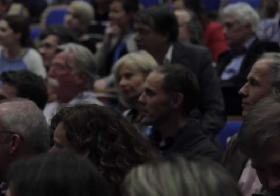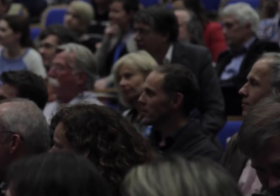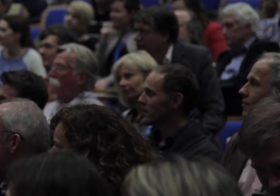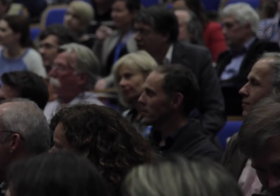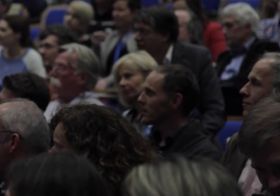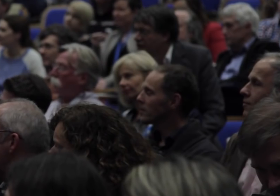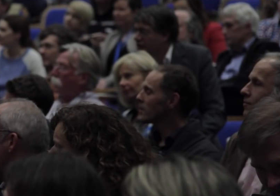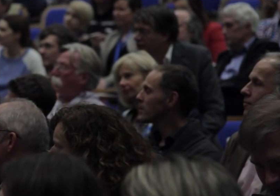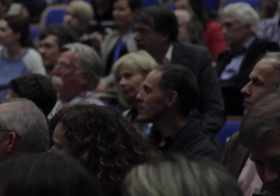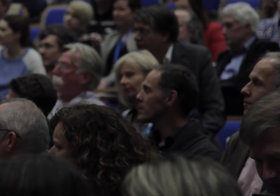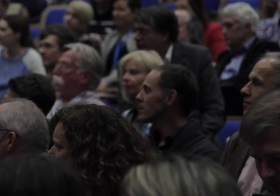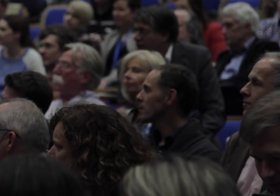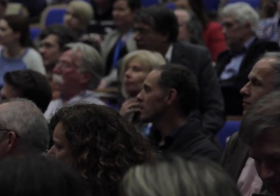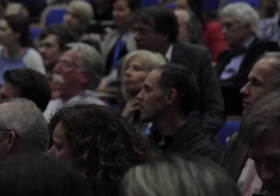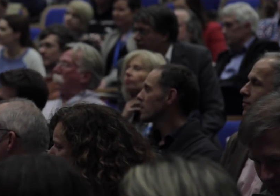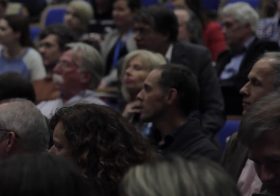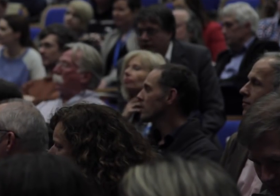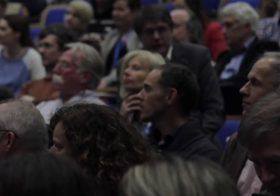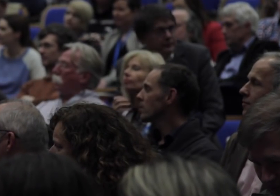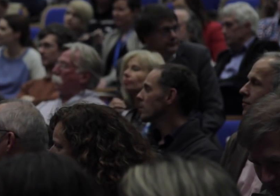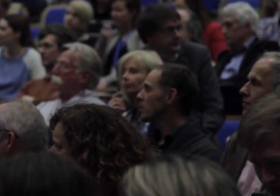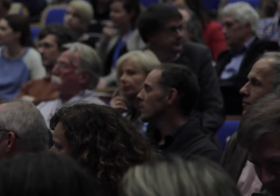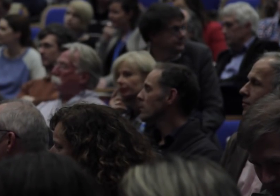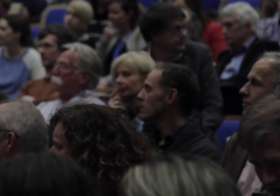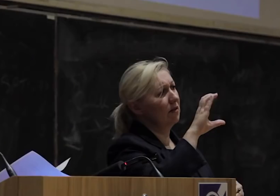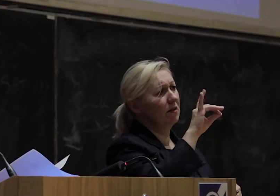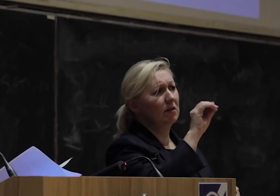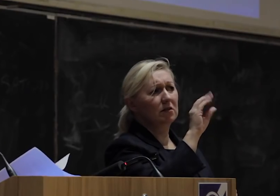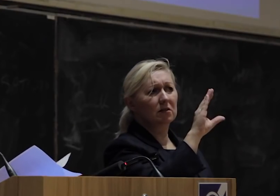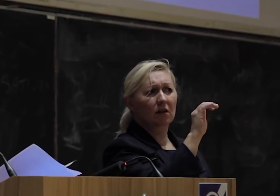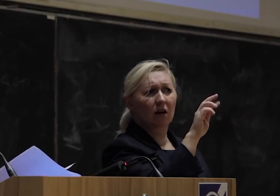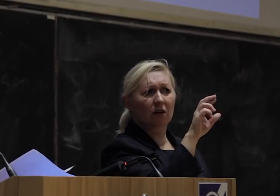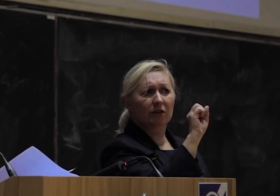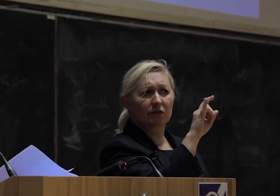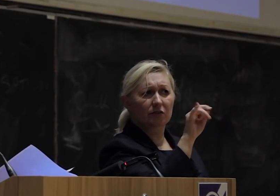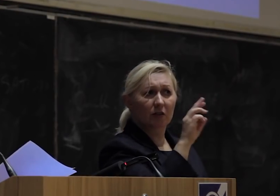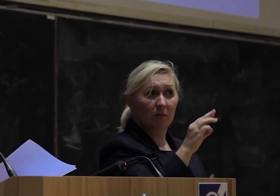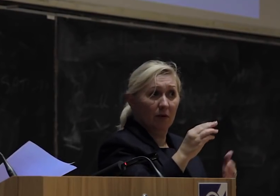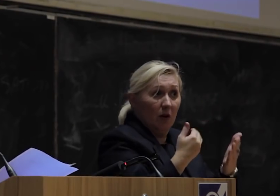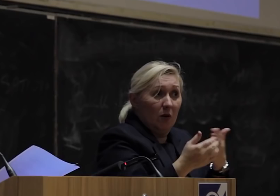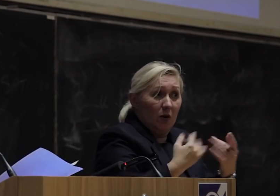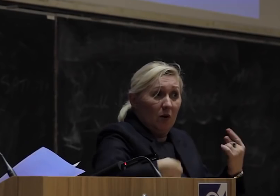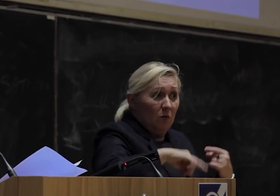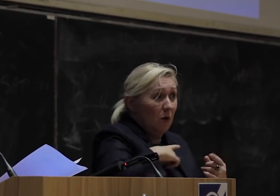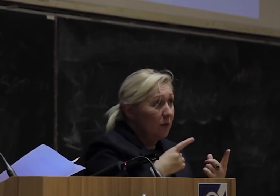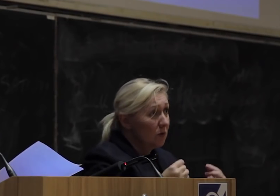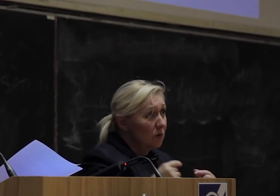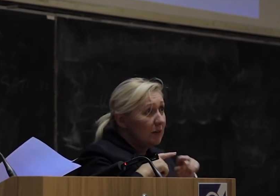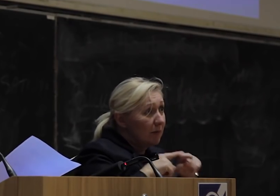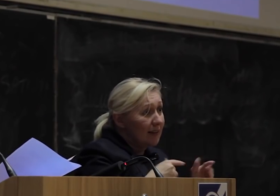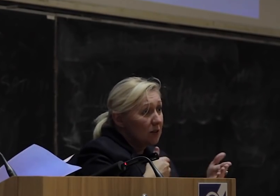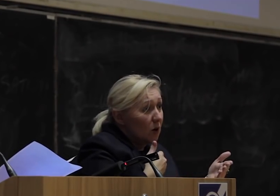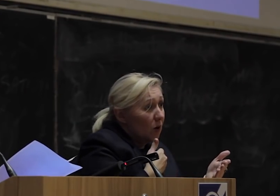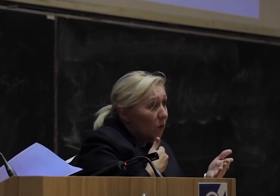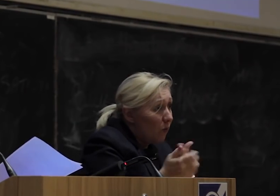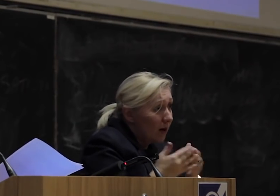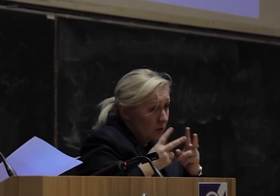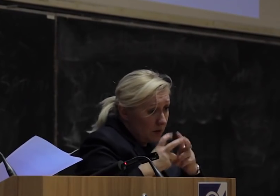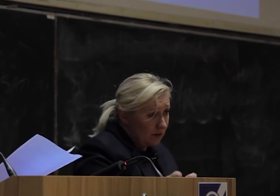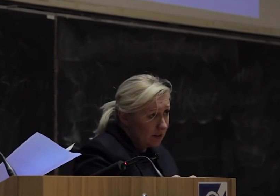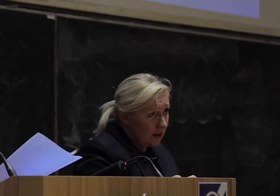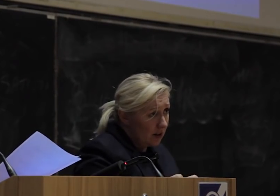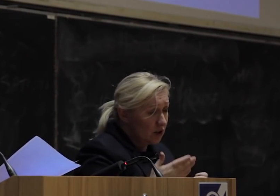The way we educate is determined by what and how we research. Our initiatives in public engagement,